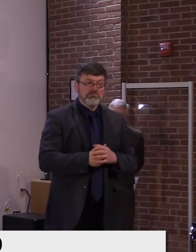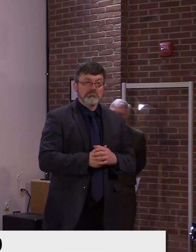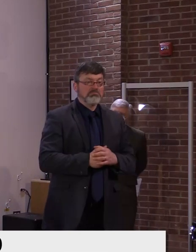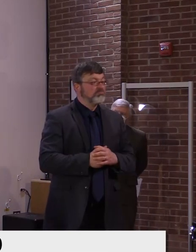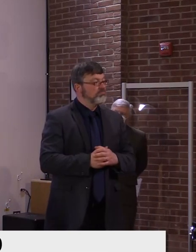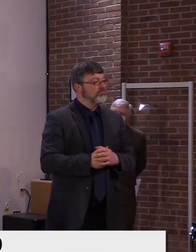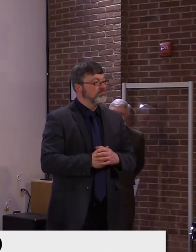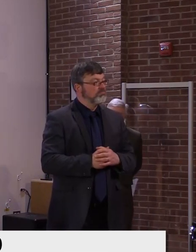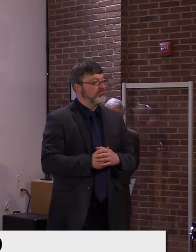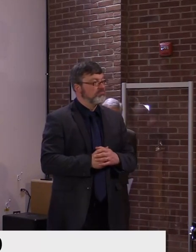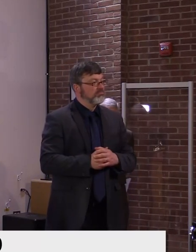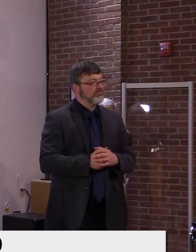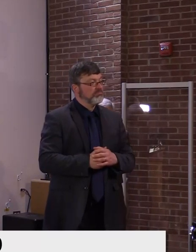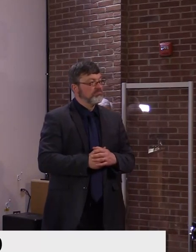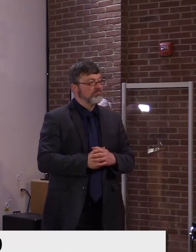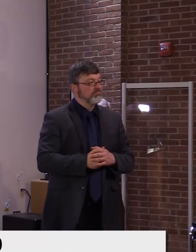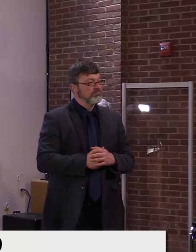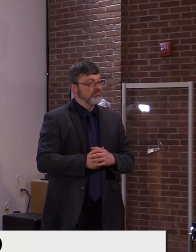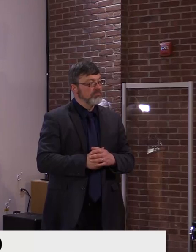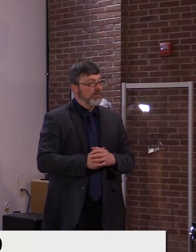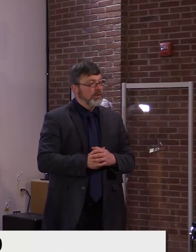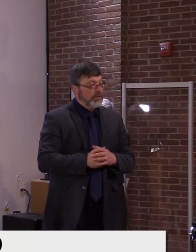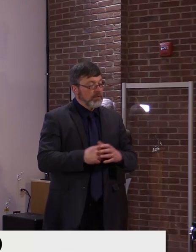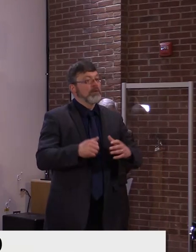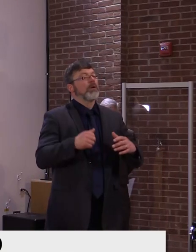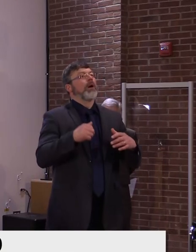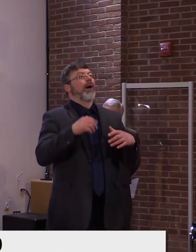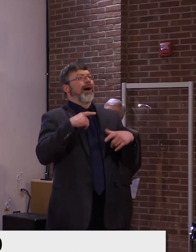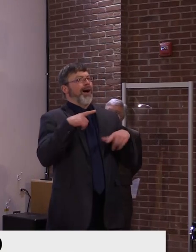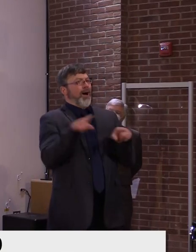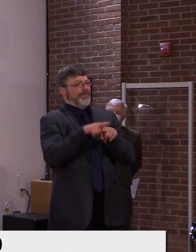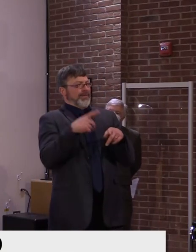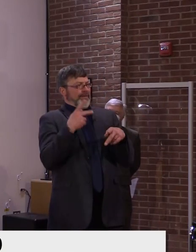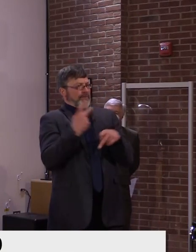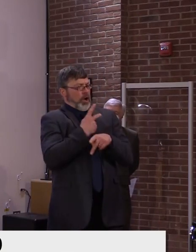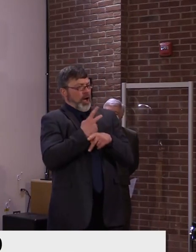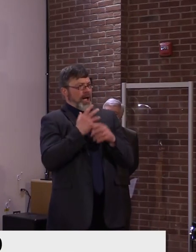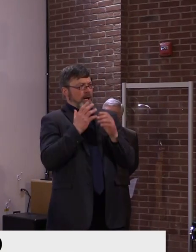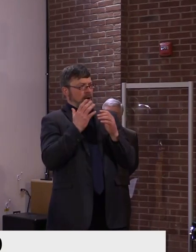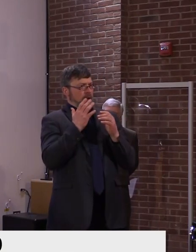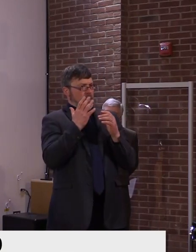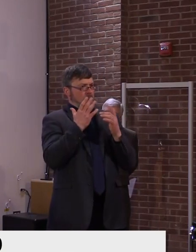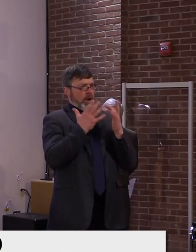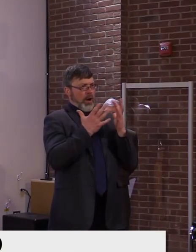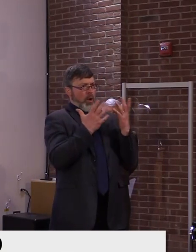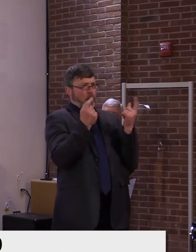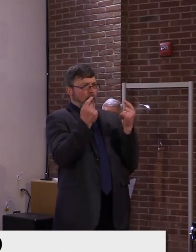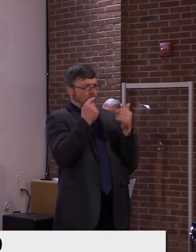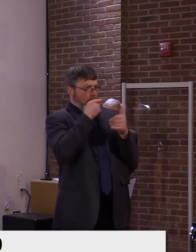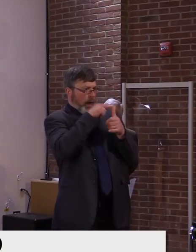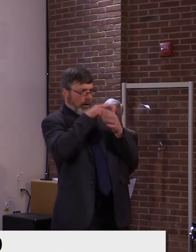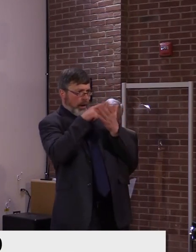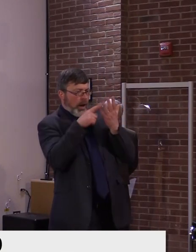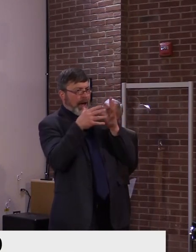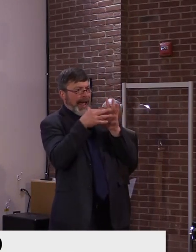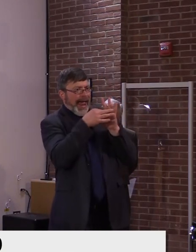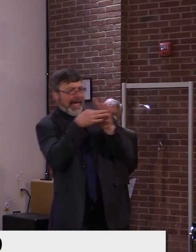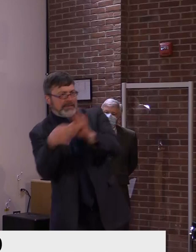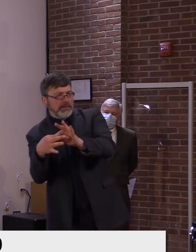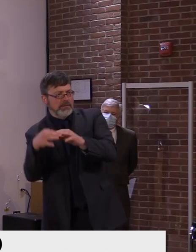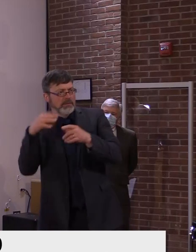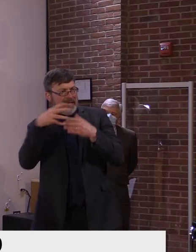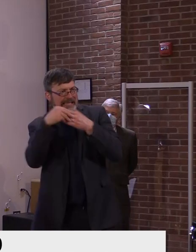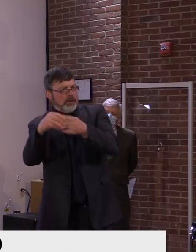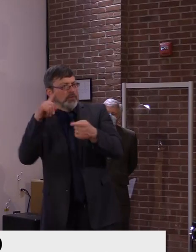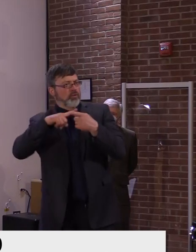that they begin reporting and providing that information, so we can get a better handle on it if it is any more extensive than what we think. And